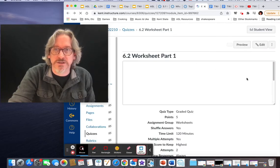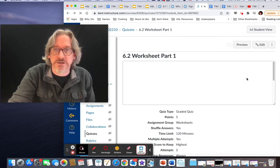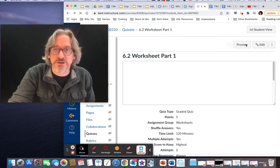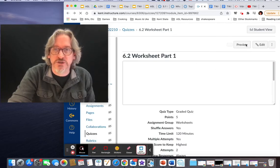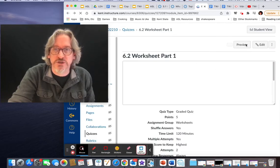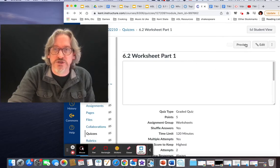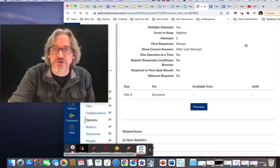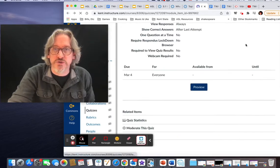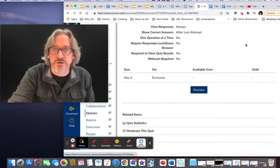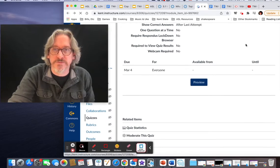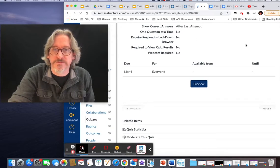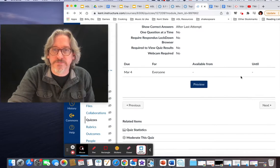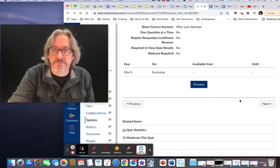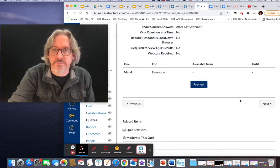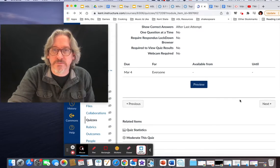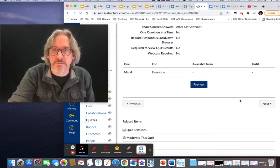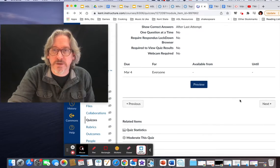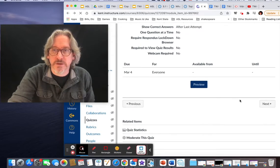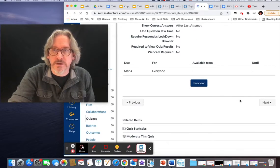part 2.